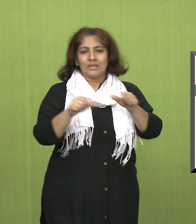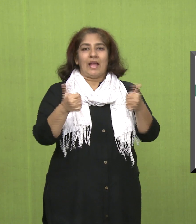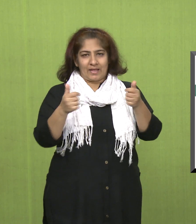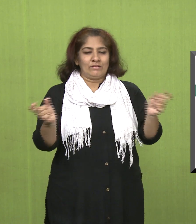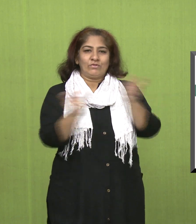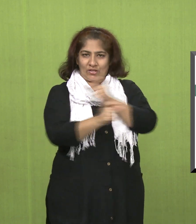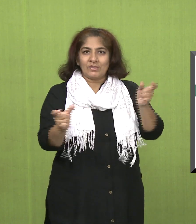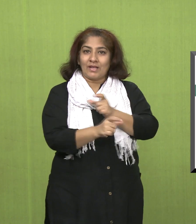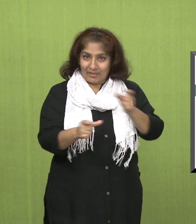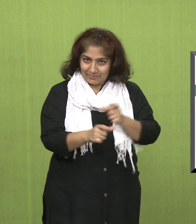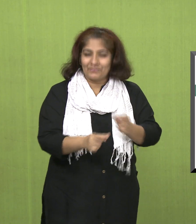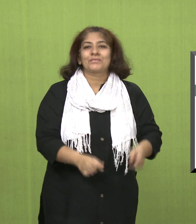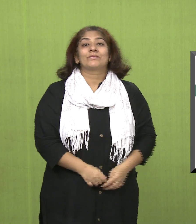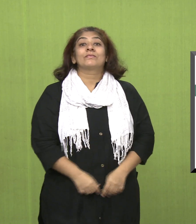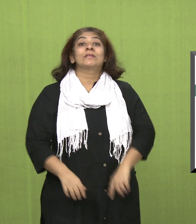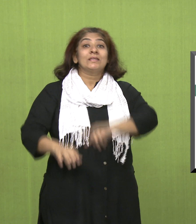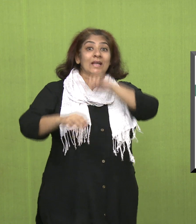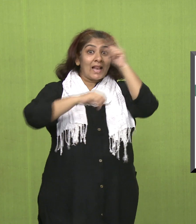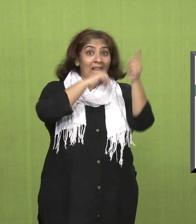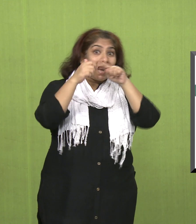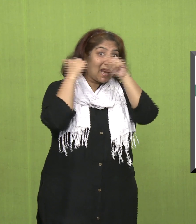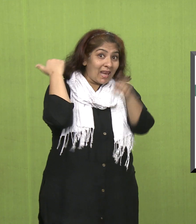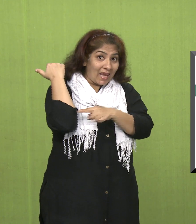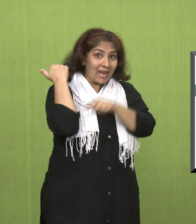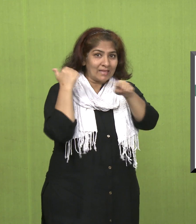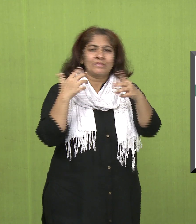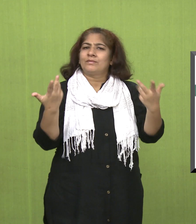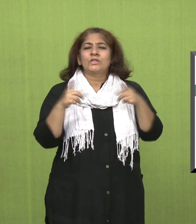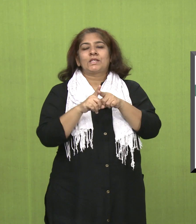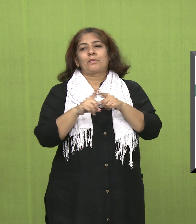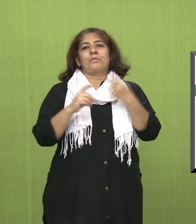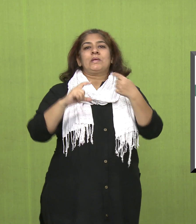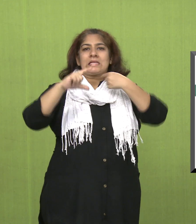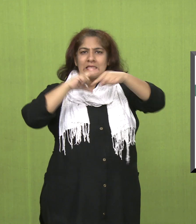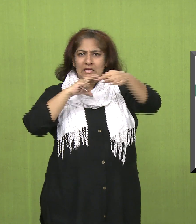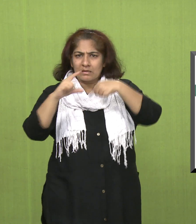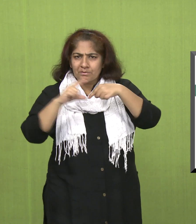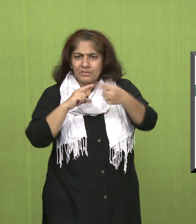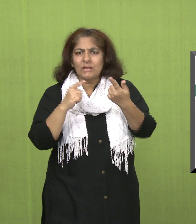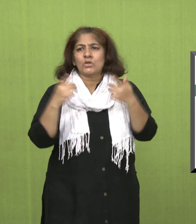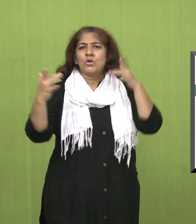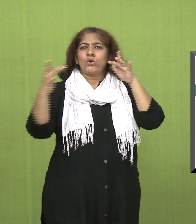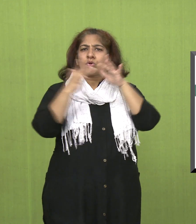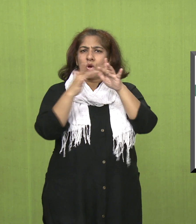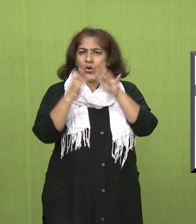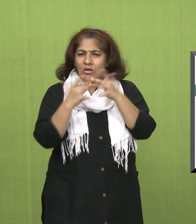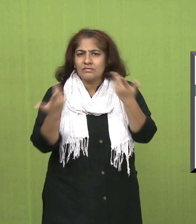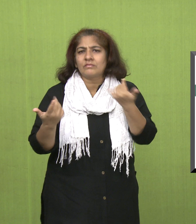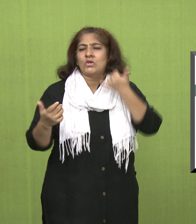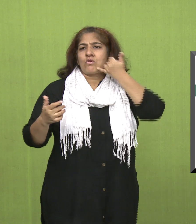So, that is the e-recruitment. And the fourth is employment exchange. When there are different ways, different